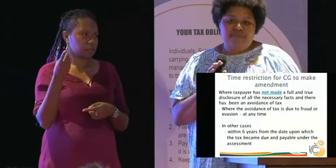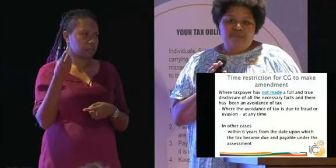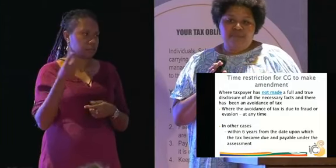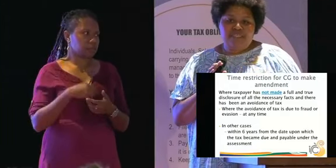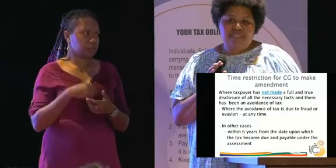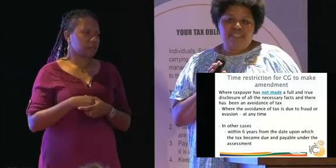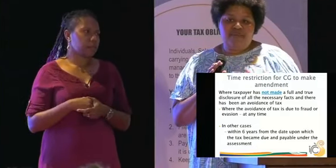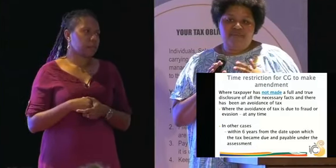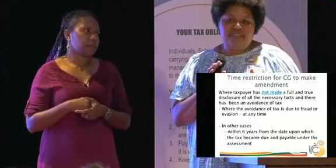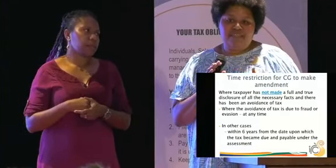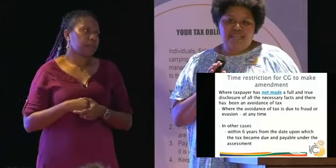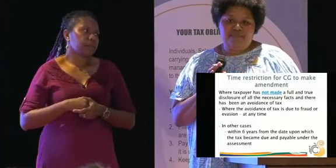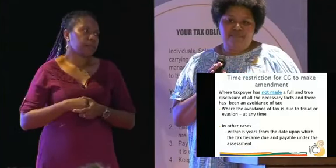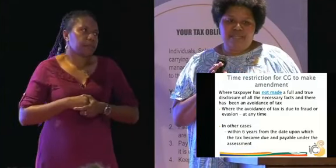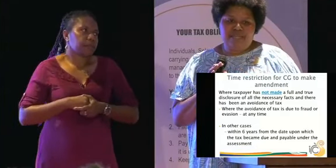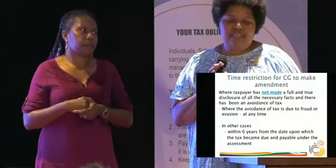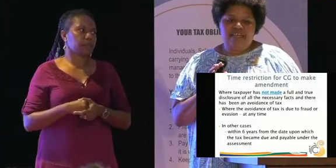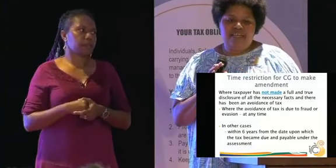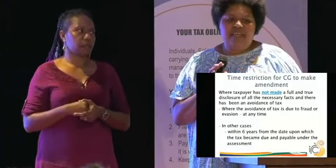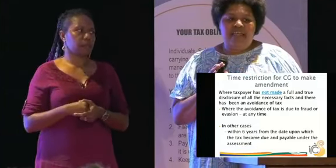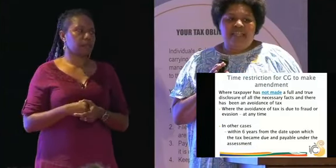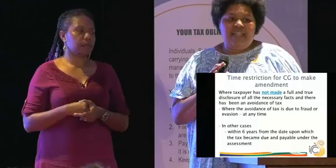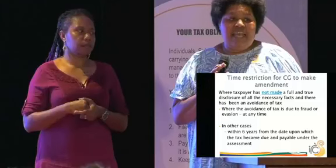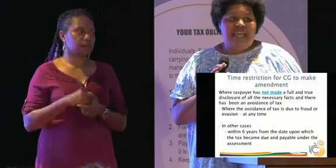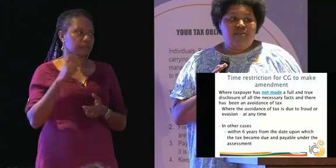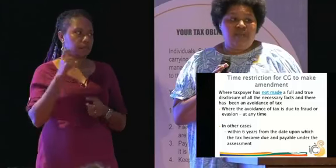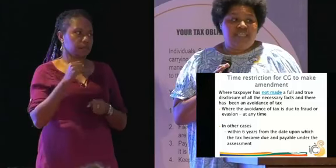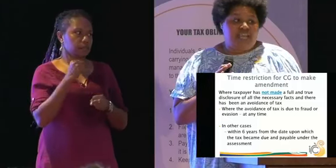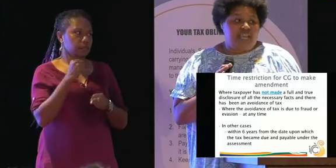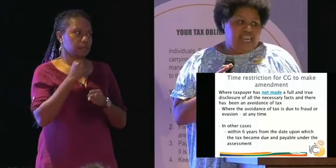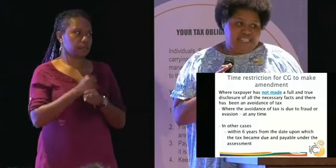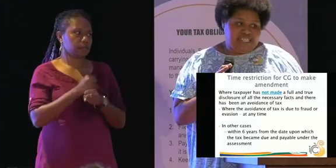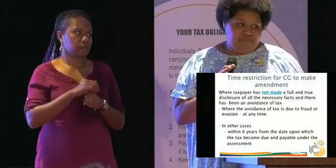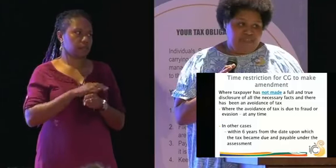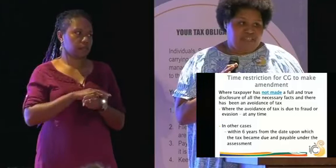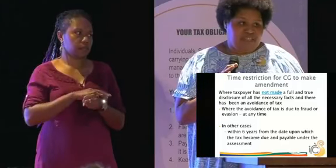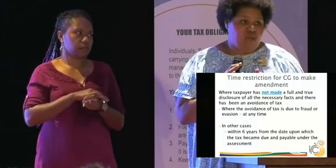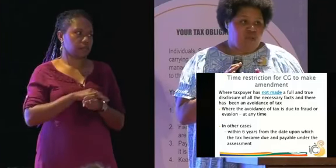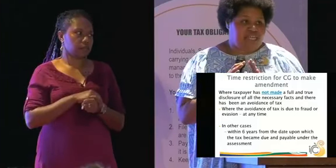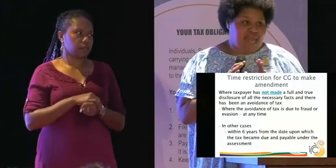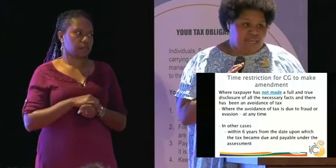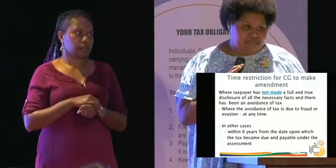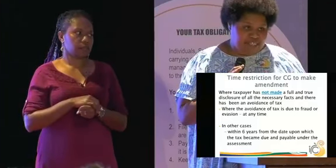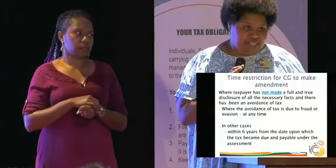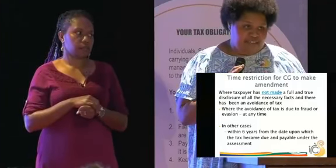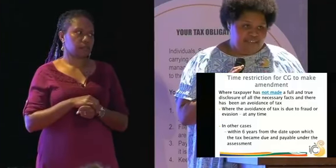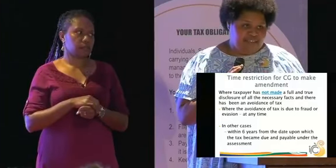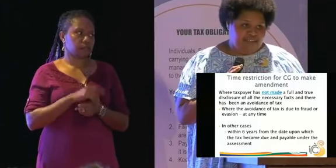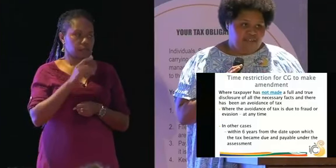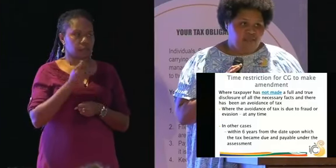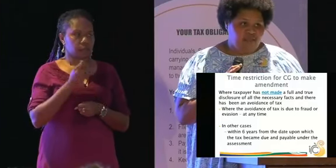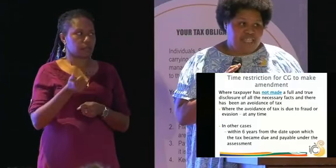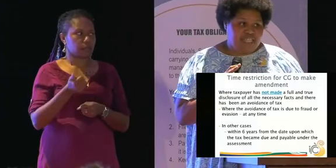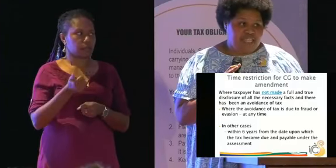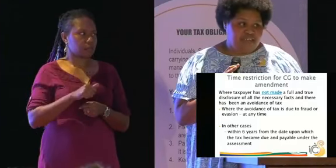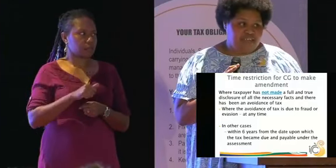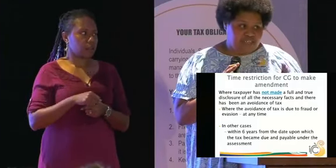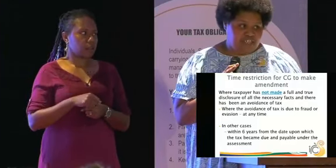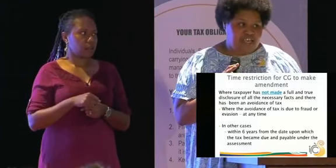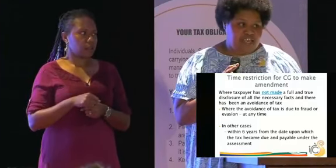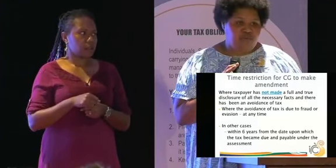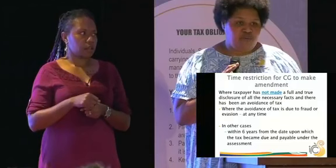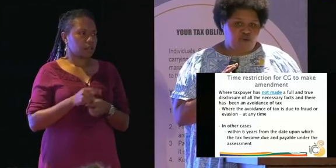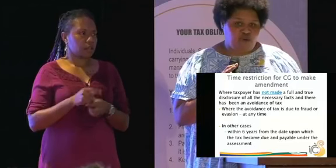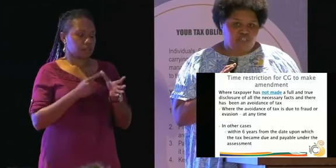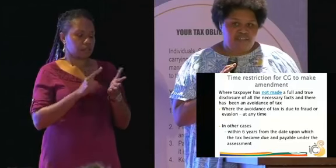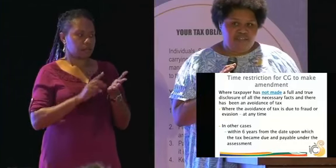an amendment, when the CG raises the amendment, they can do it anytime. There is no time limit to that